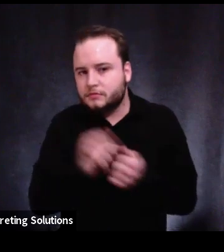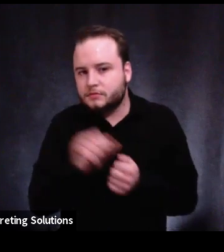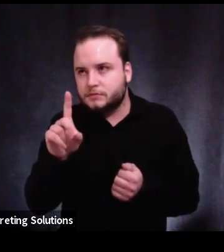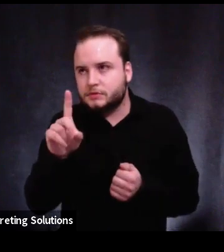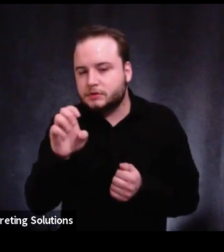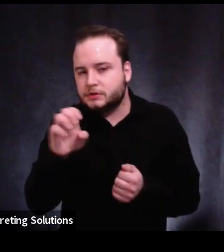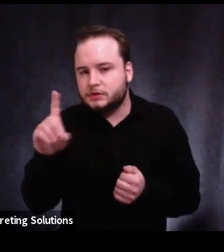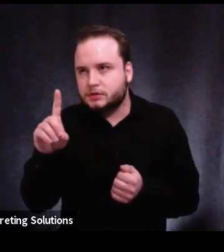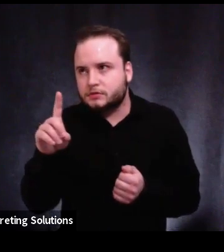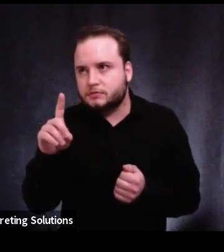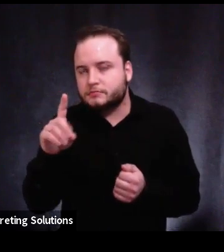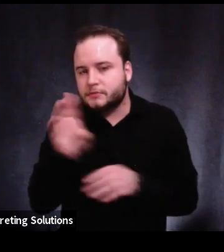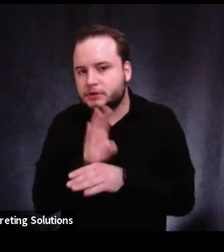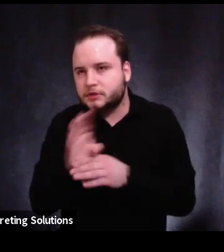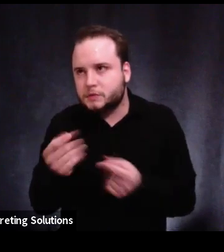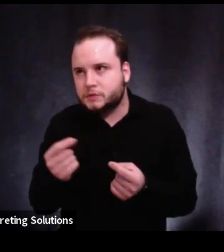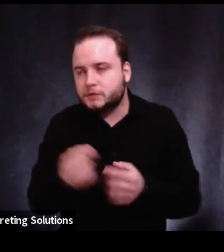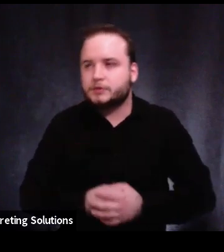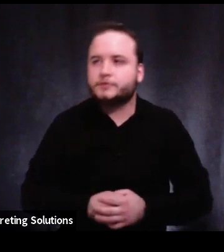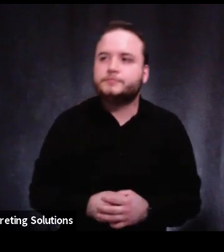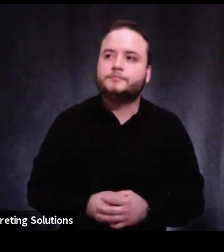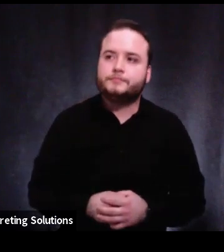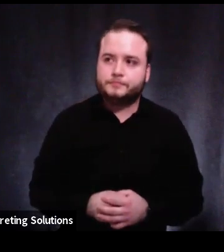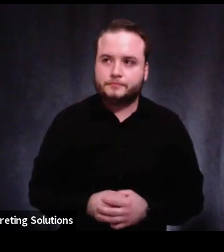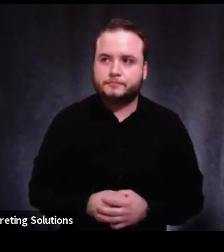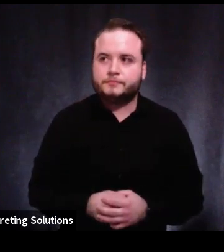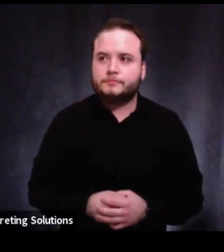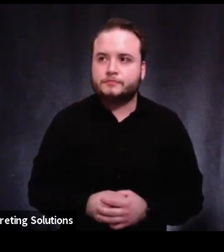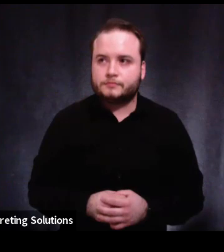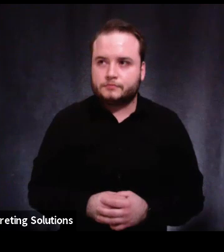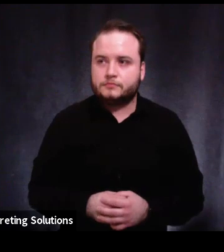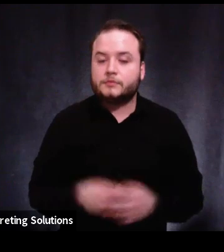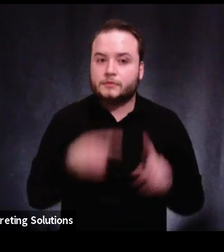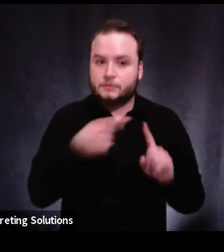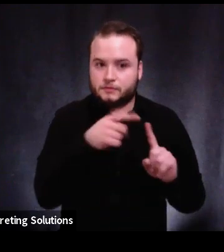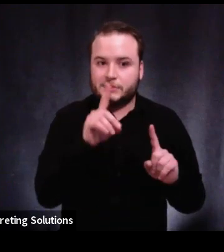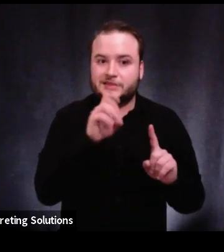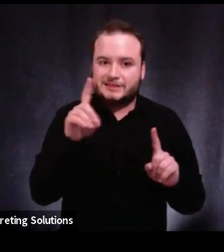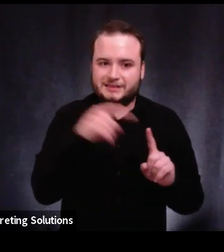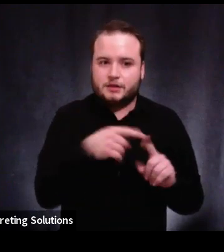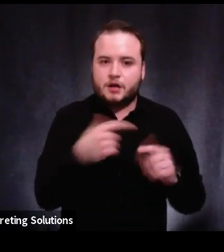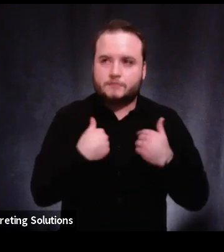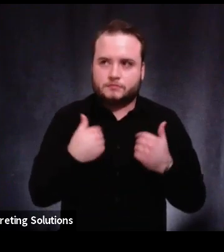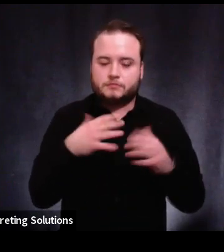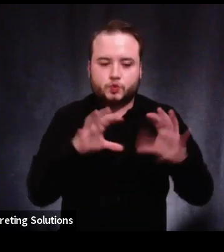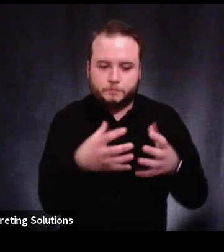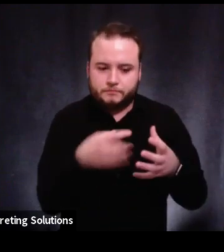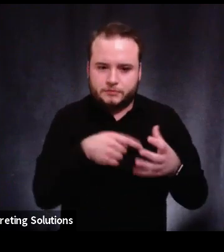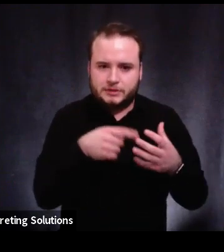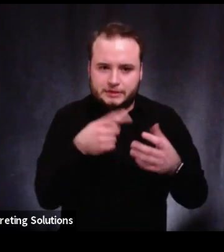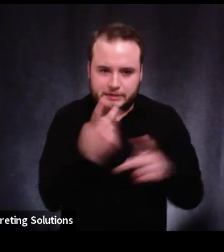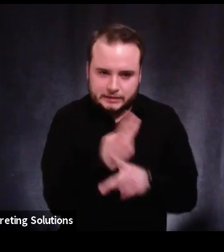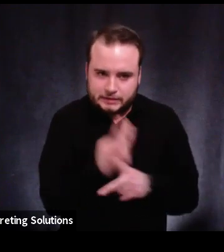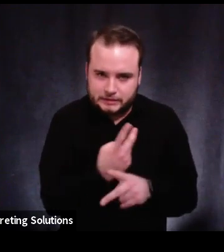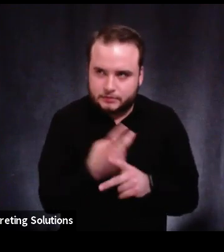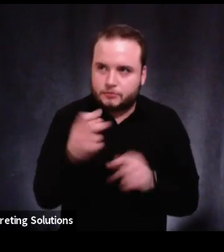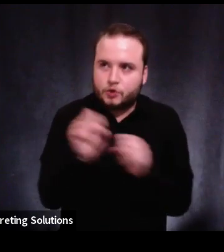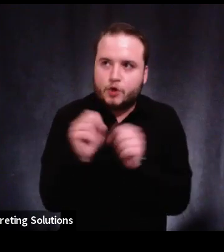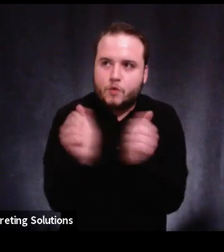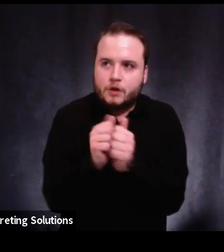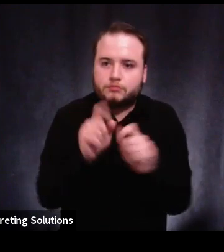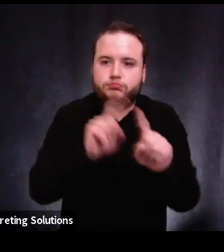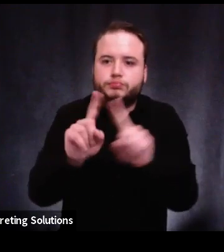work group looking at that across several agencies. DEED and the Department of Labor and Industry are kind of in the lead on that. We're sort